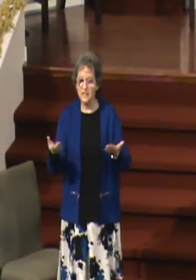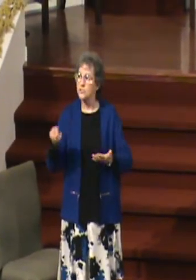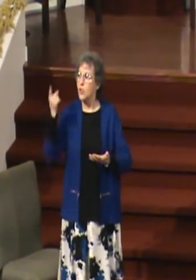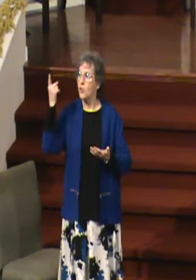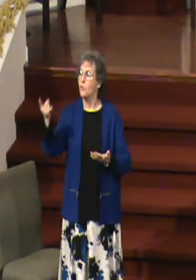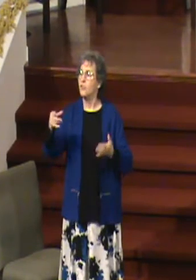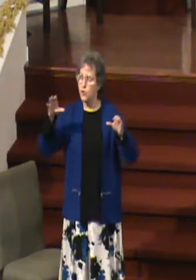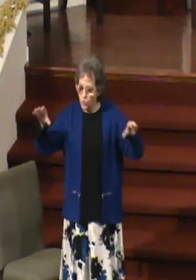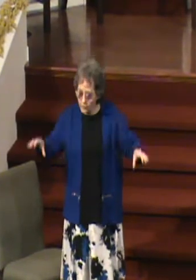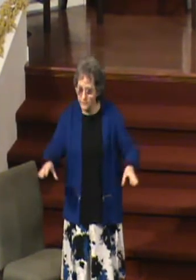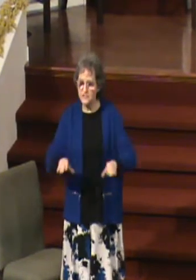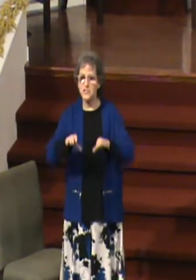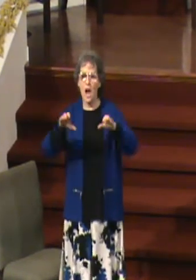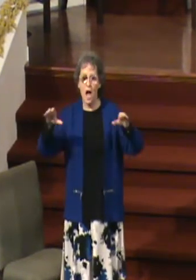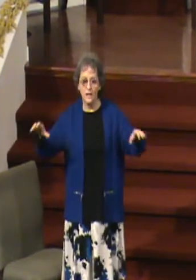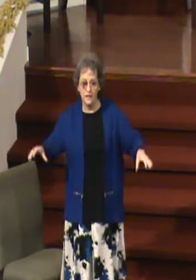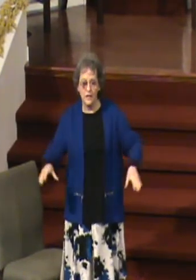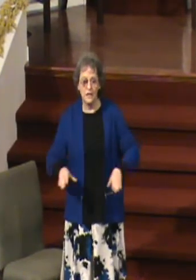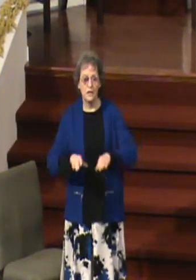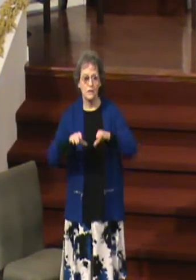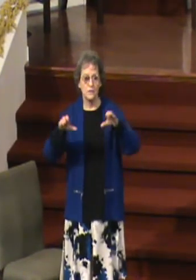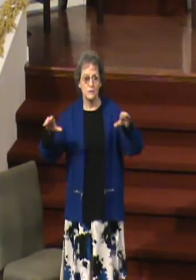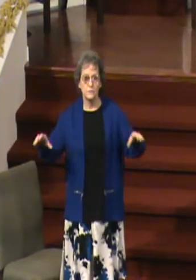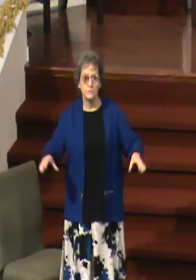have done for me?